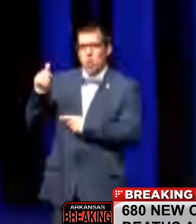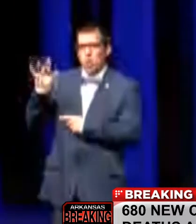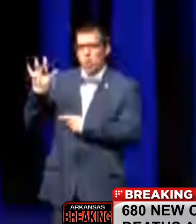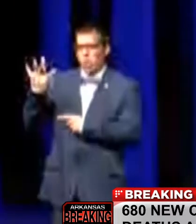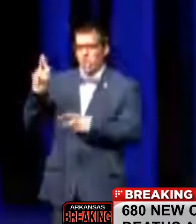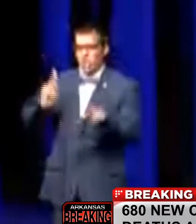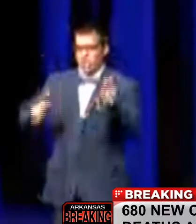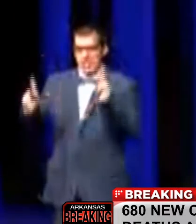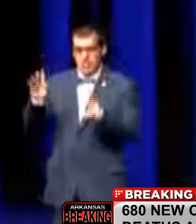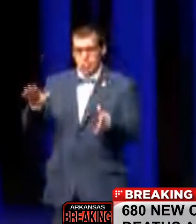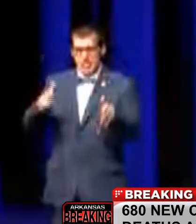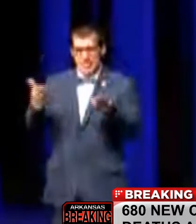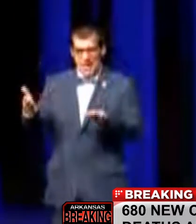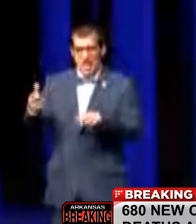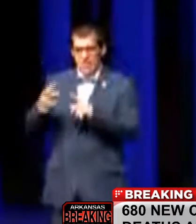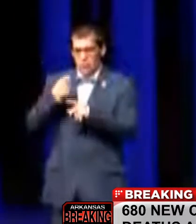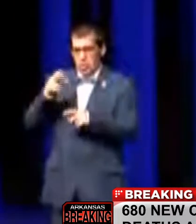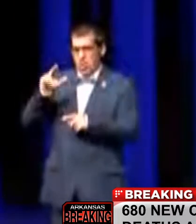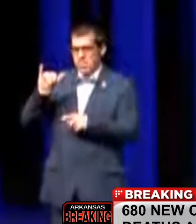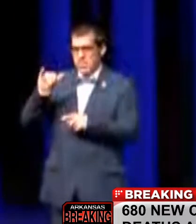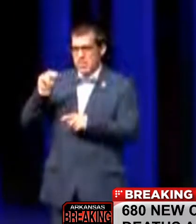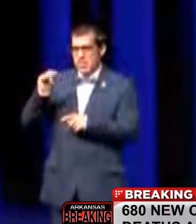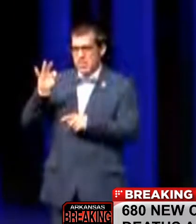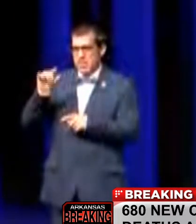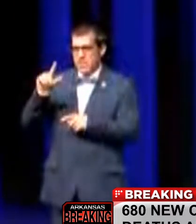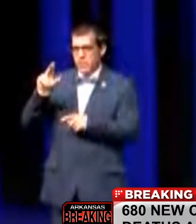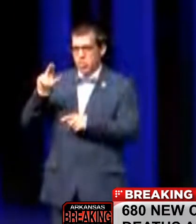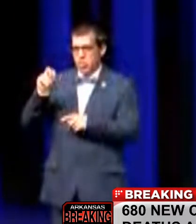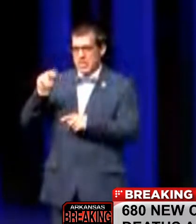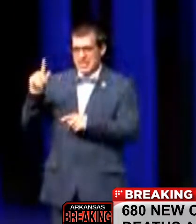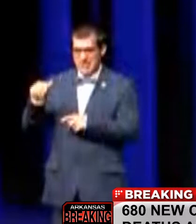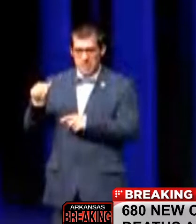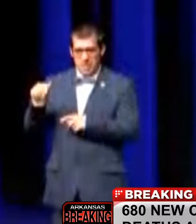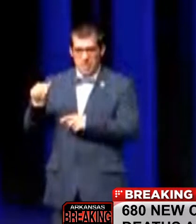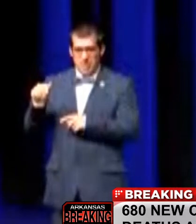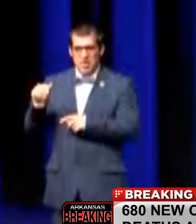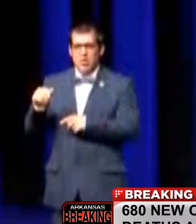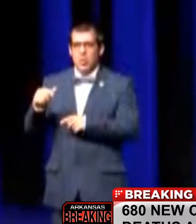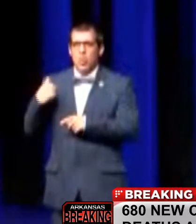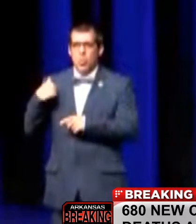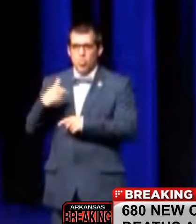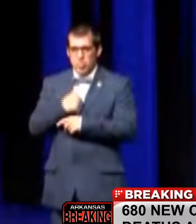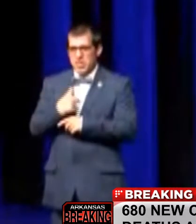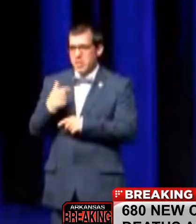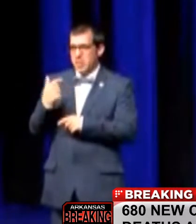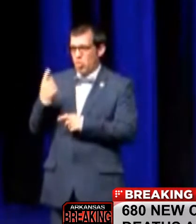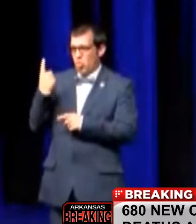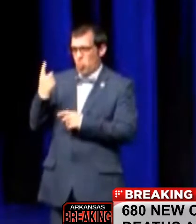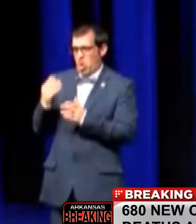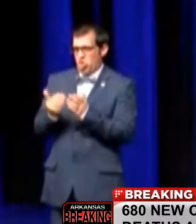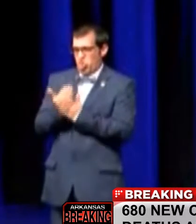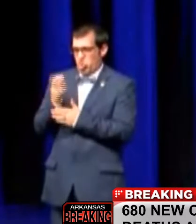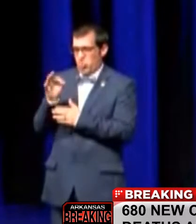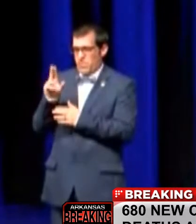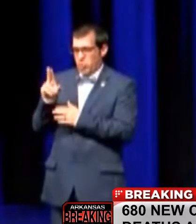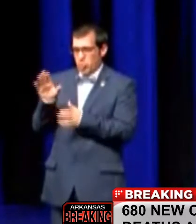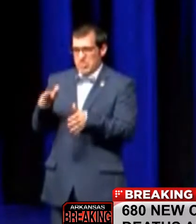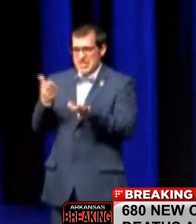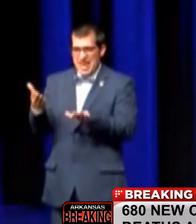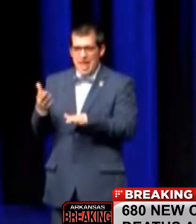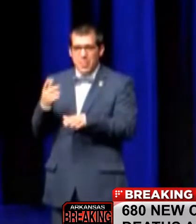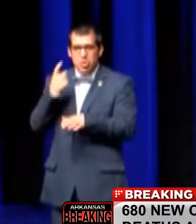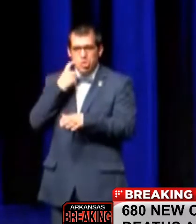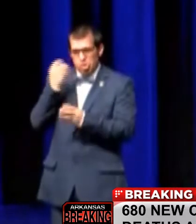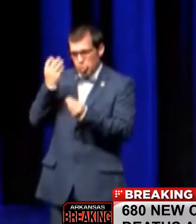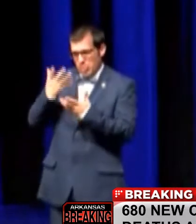people who died of influenza during the flu season. We had 1 new flu death just reported at the